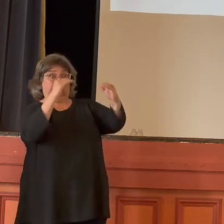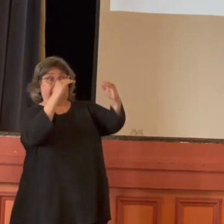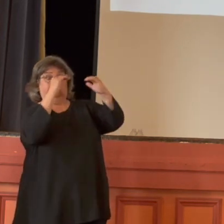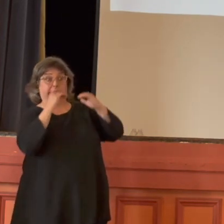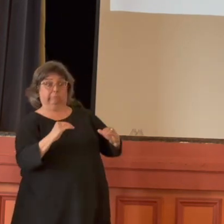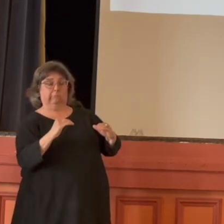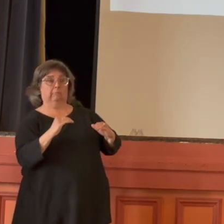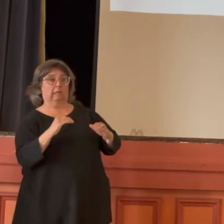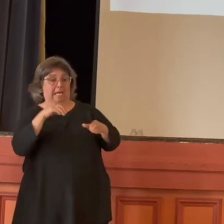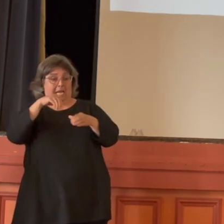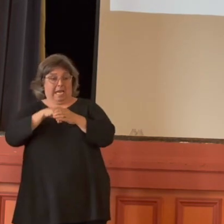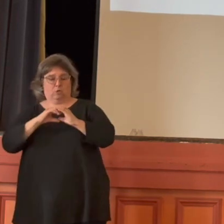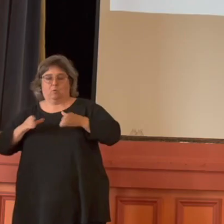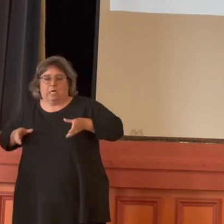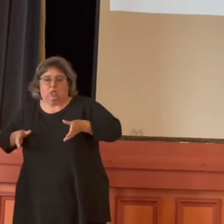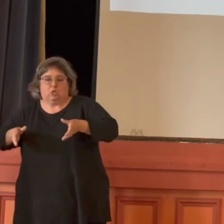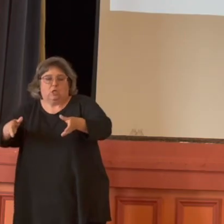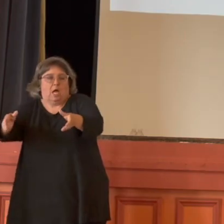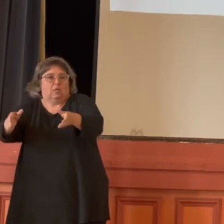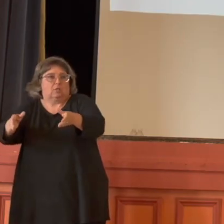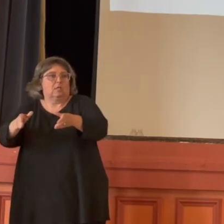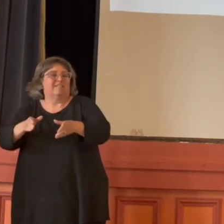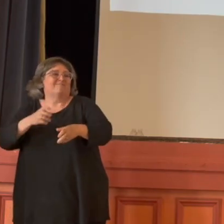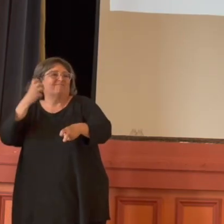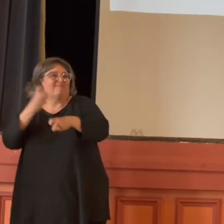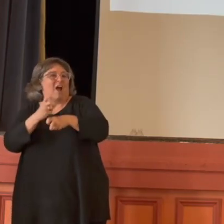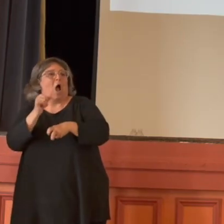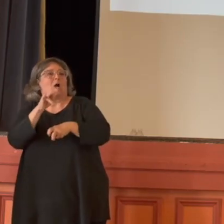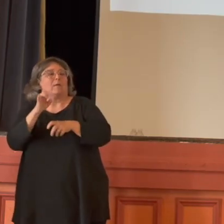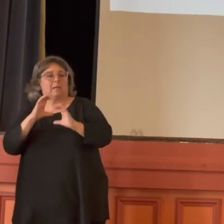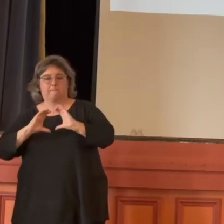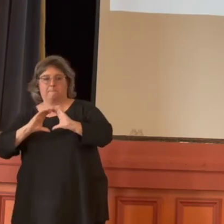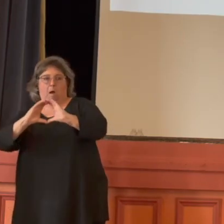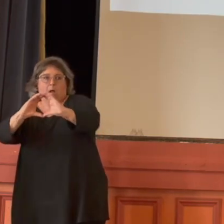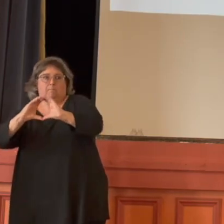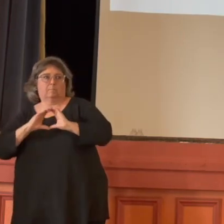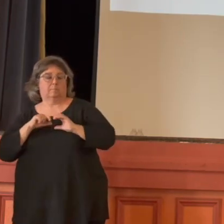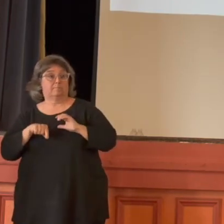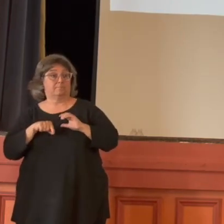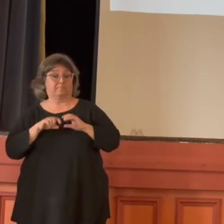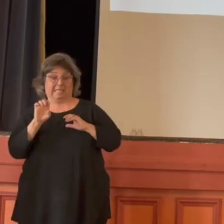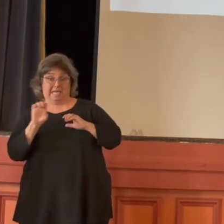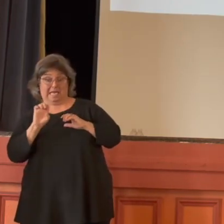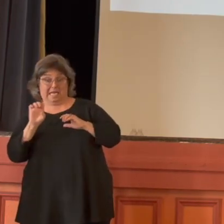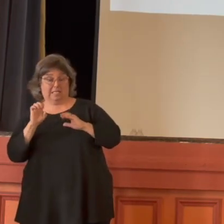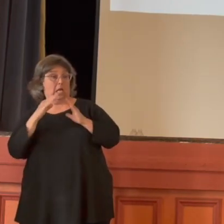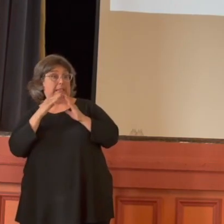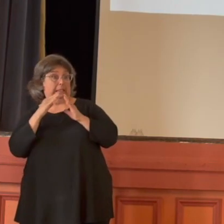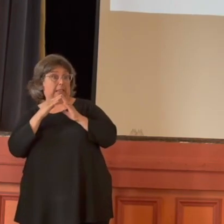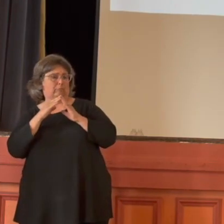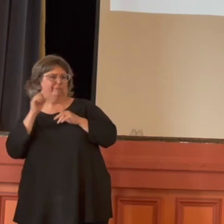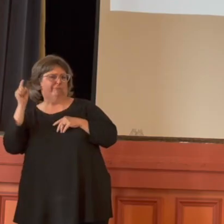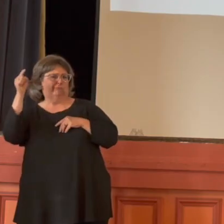and put it inside of a channelized concrete pipe from the eastern edge of the city